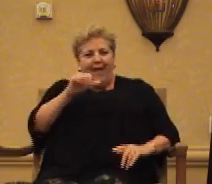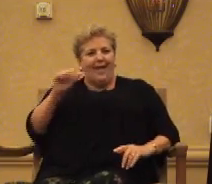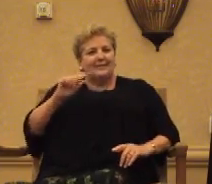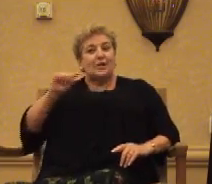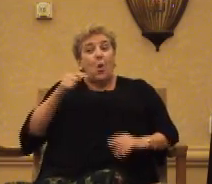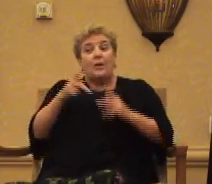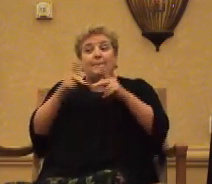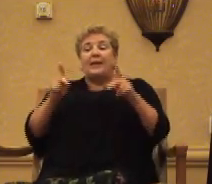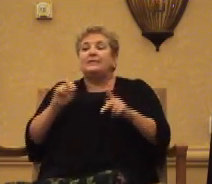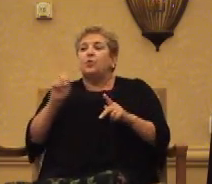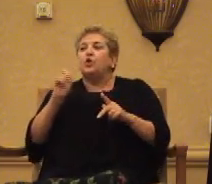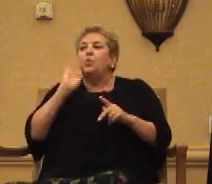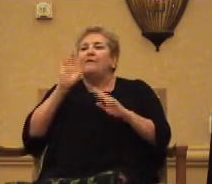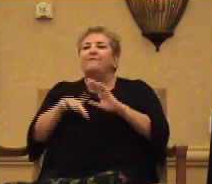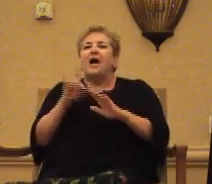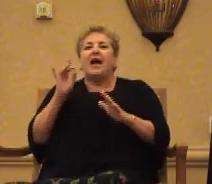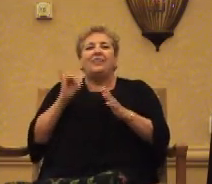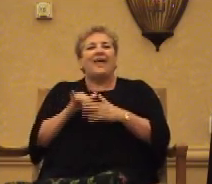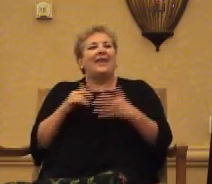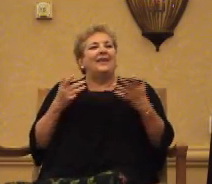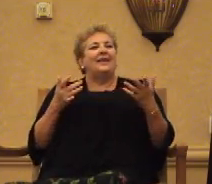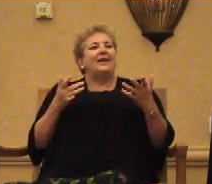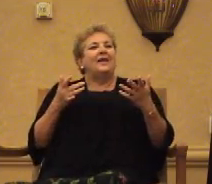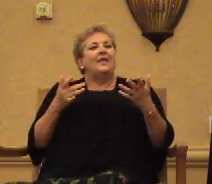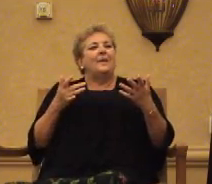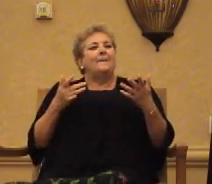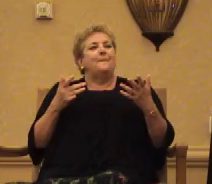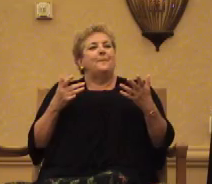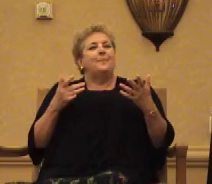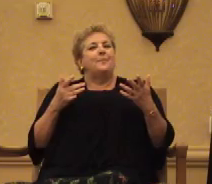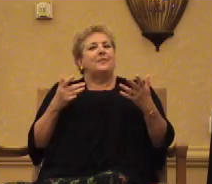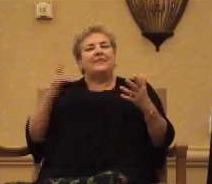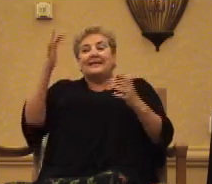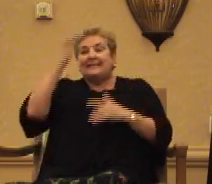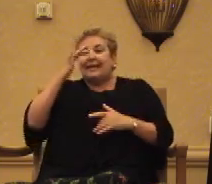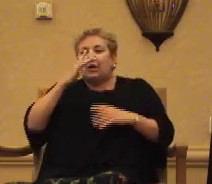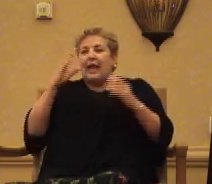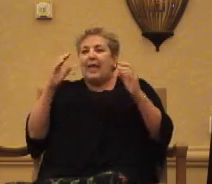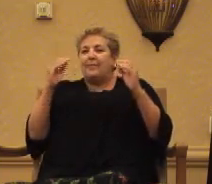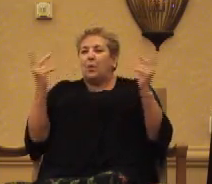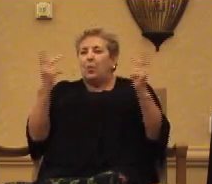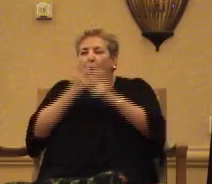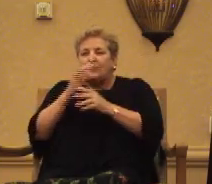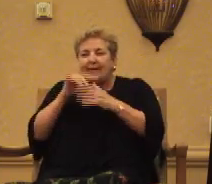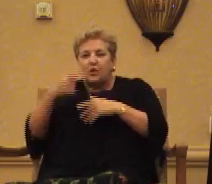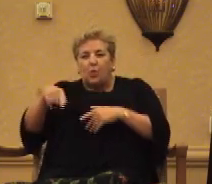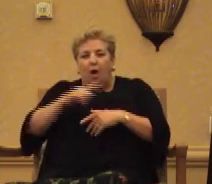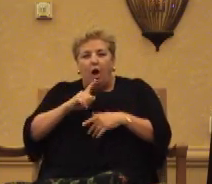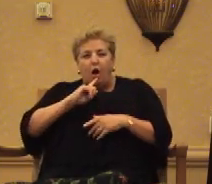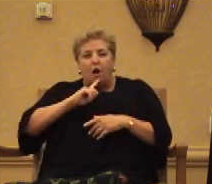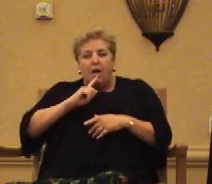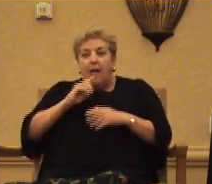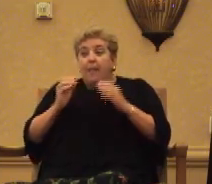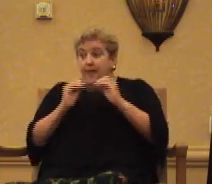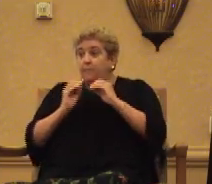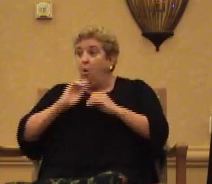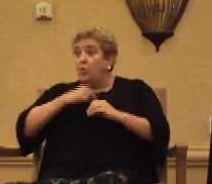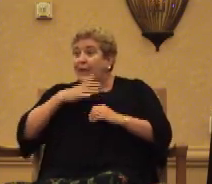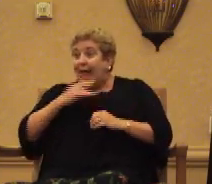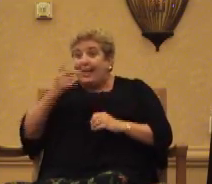ever find where the sicker and more decrepit you are, the more we like you. Matter of fact, you'll see old